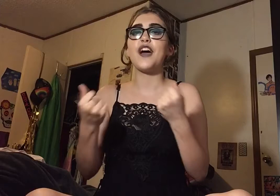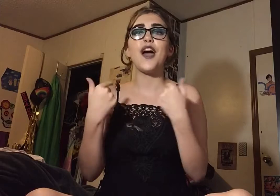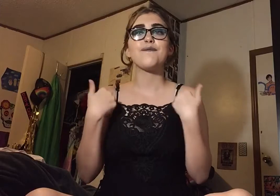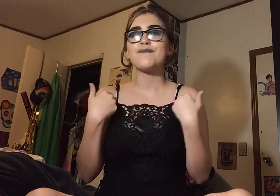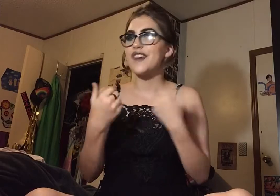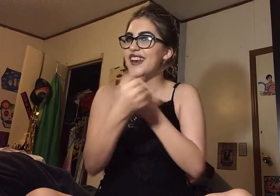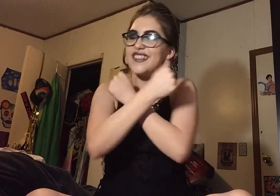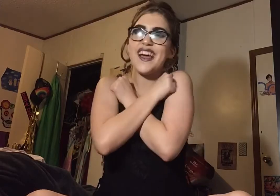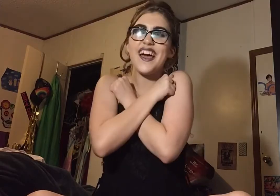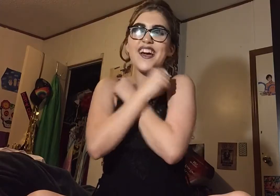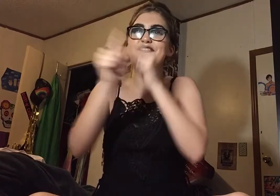I'm gonna love you.